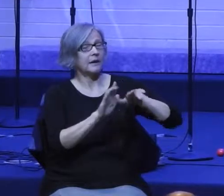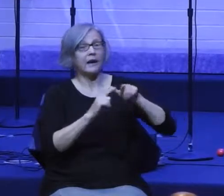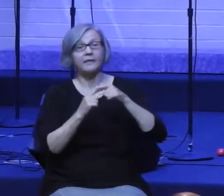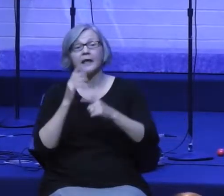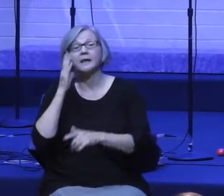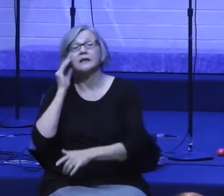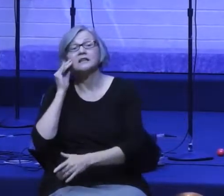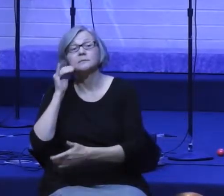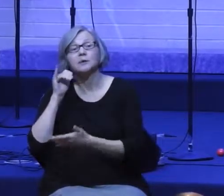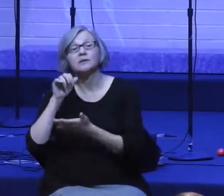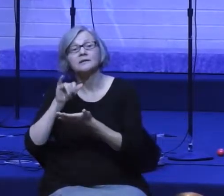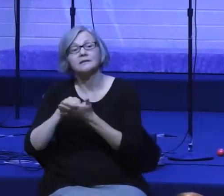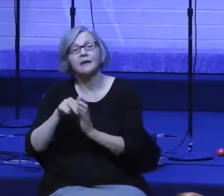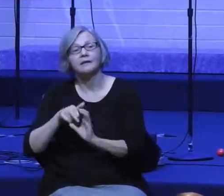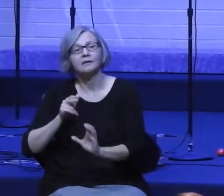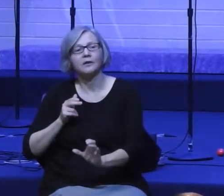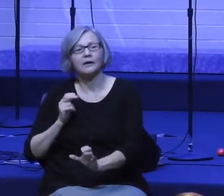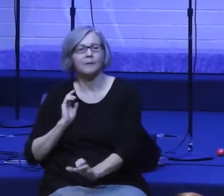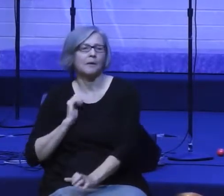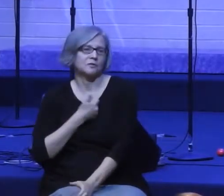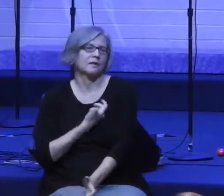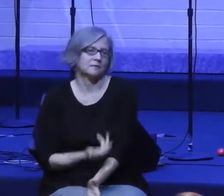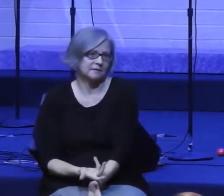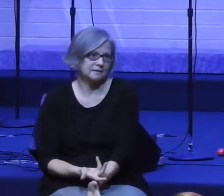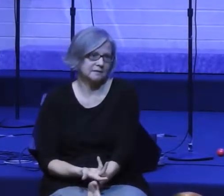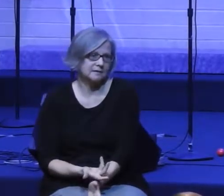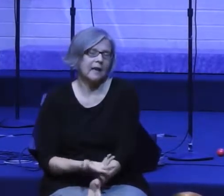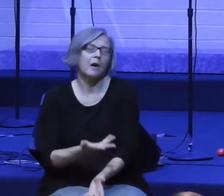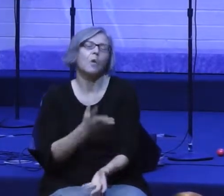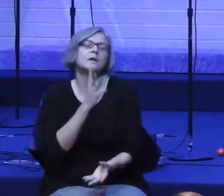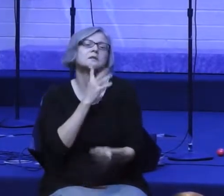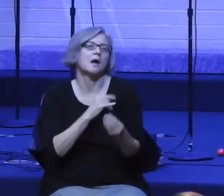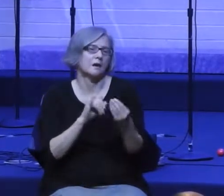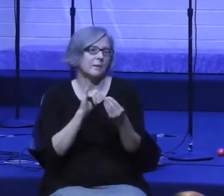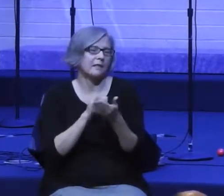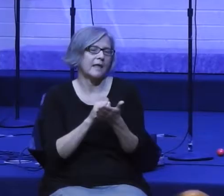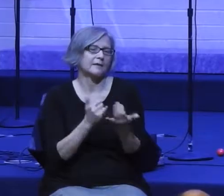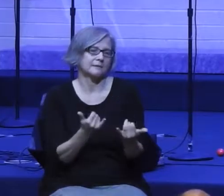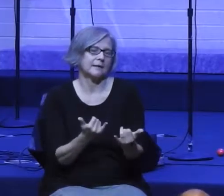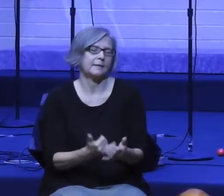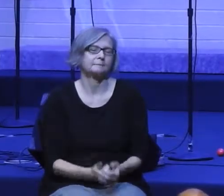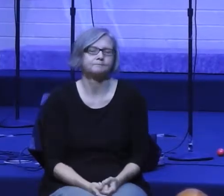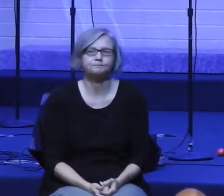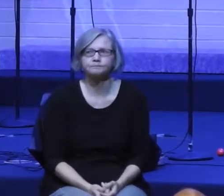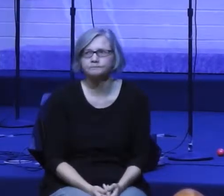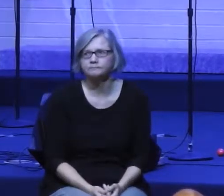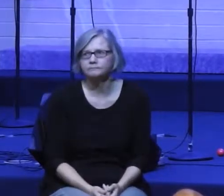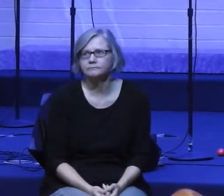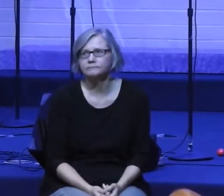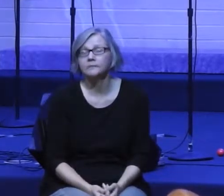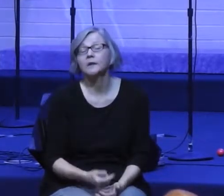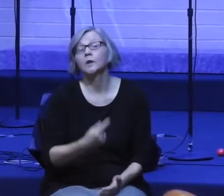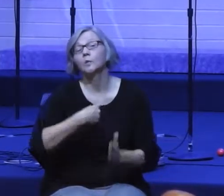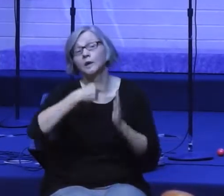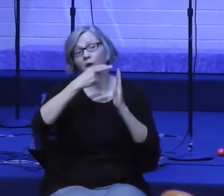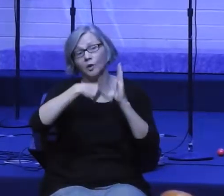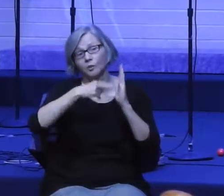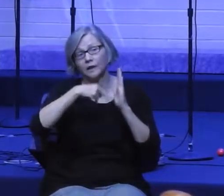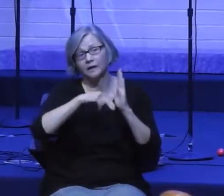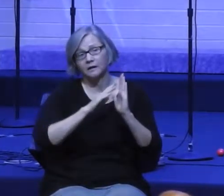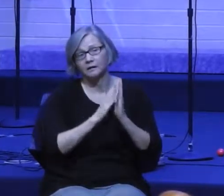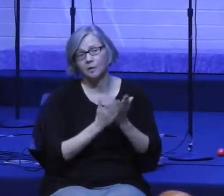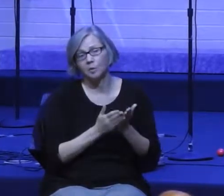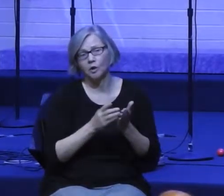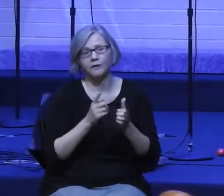experience that in our own lives. And I want to talk about that today because we're reading the book of 1